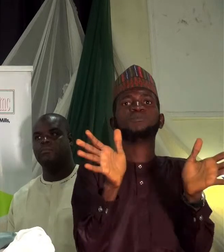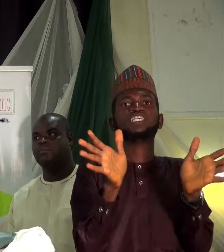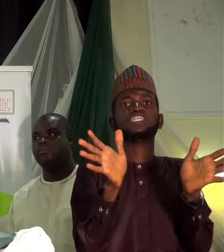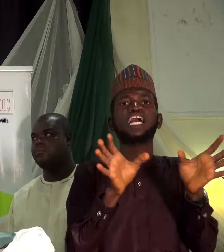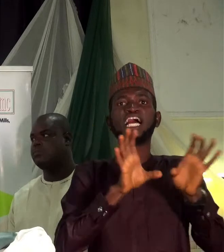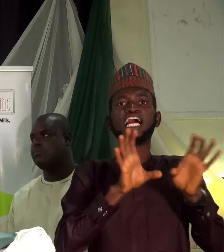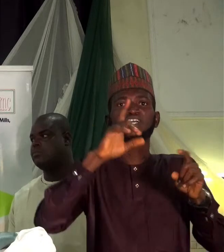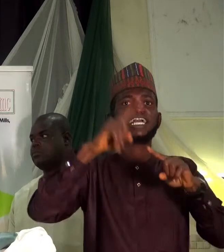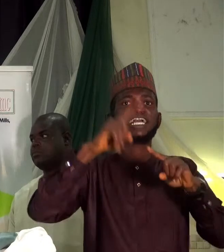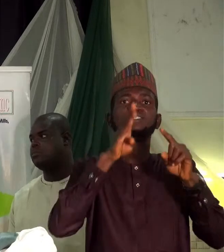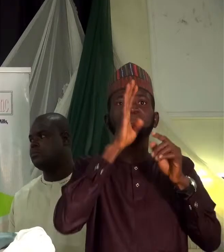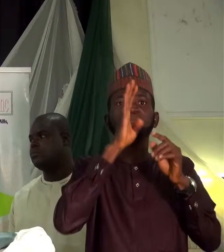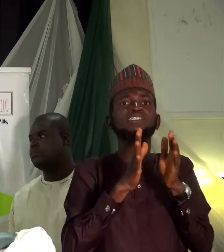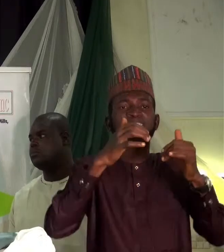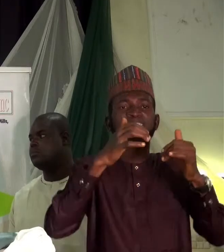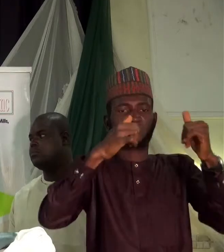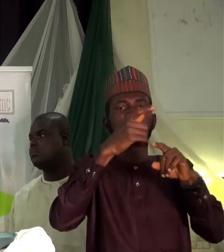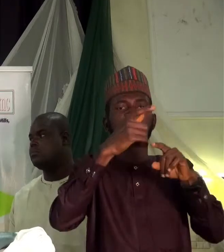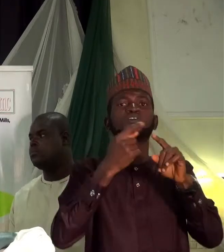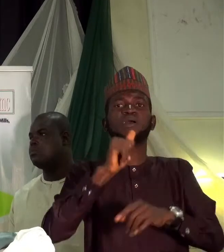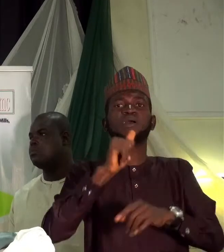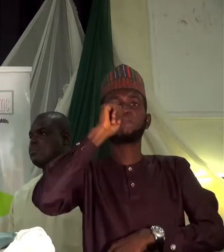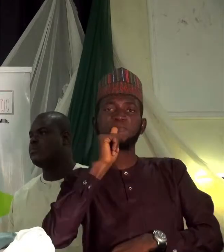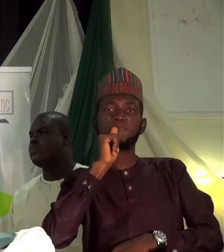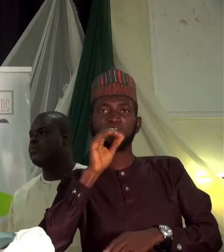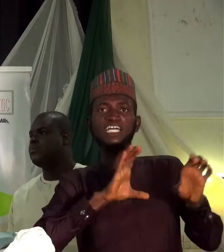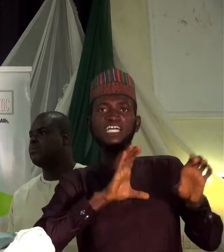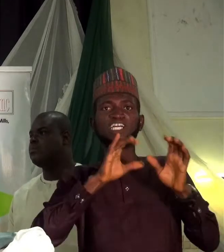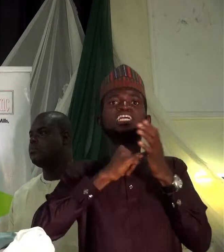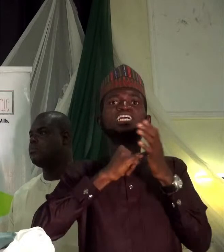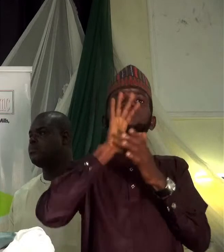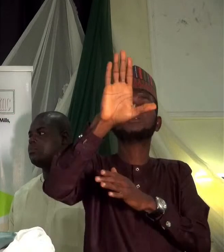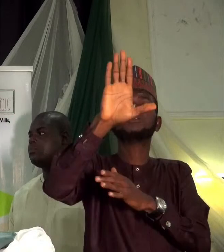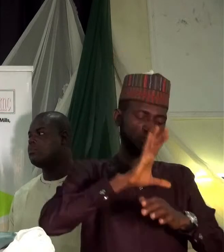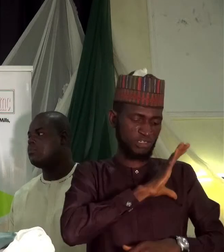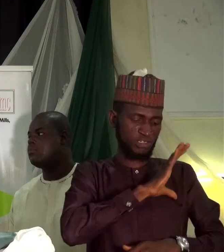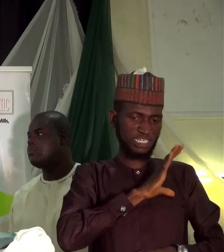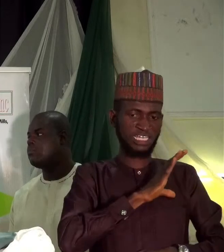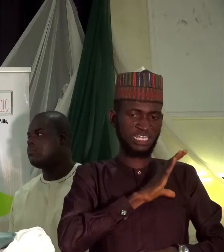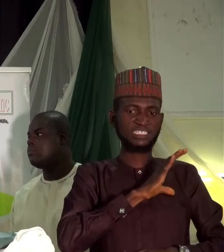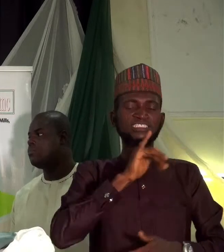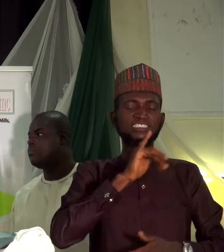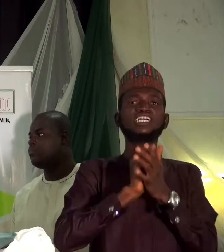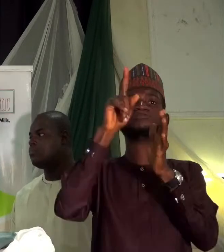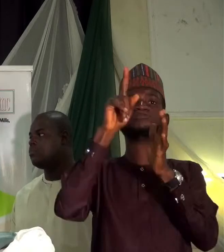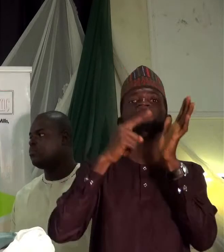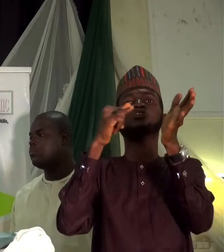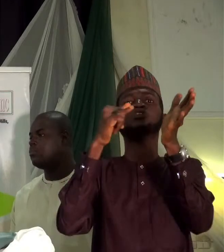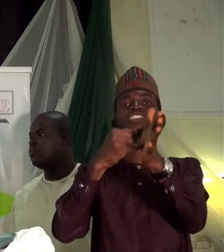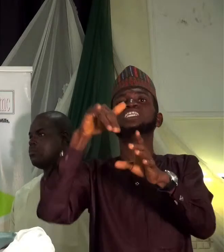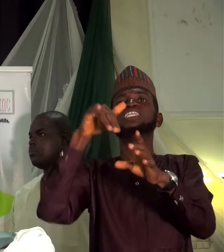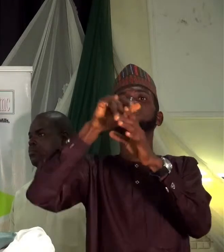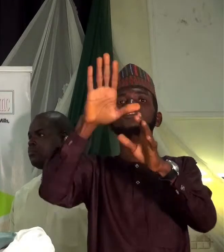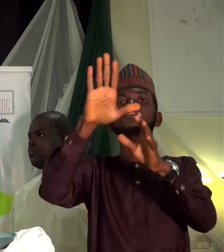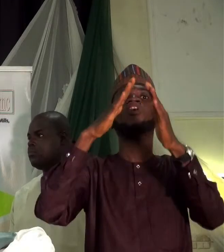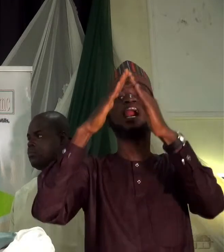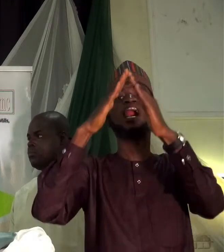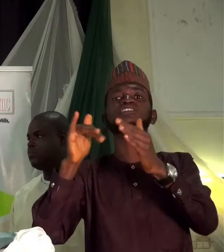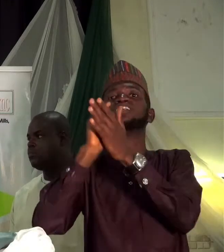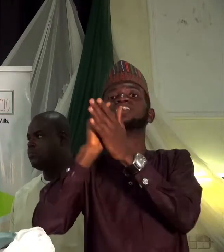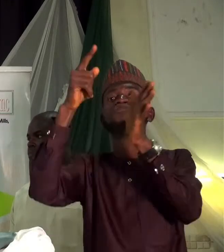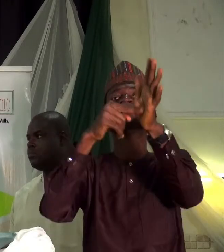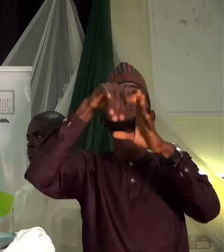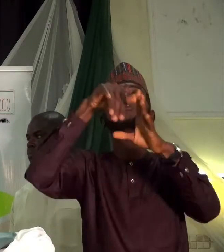are we saying? You see, it is your character, the way you are exhibiting your character in your house, that will take to the